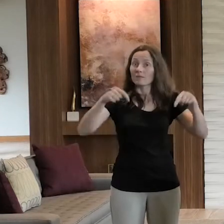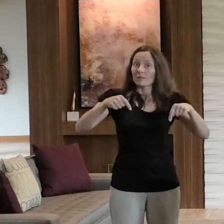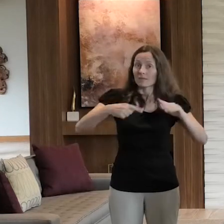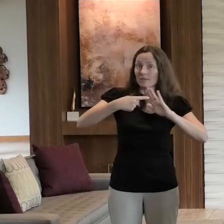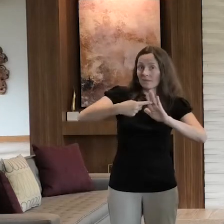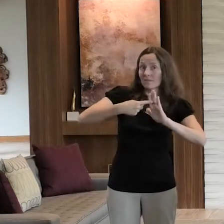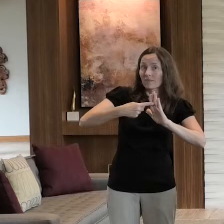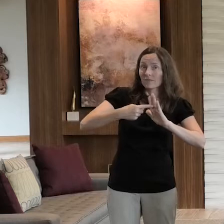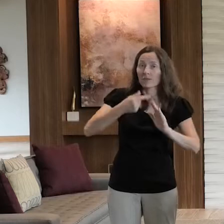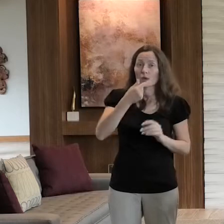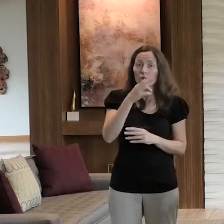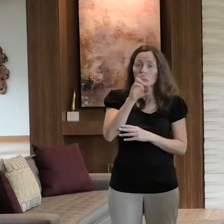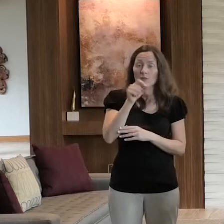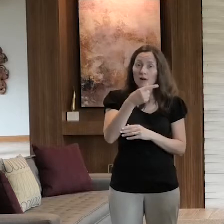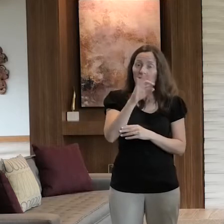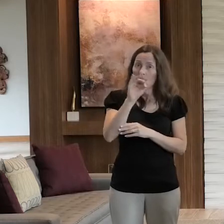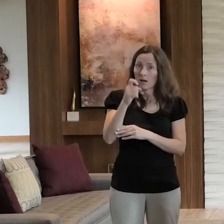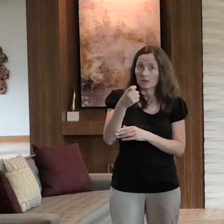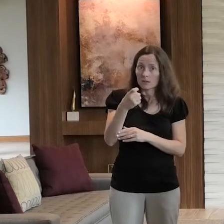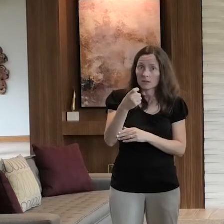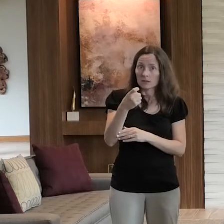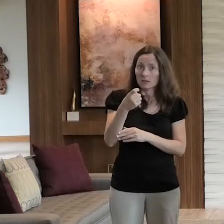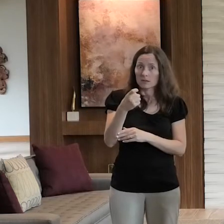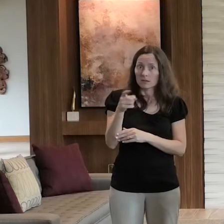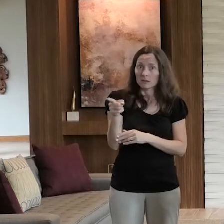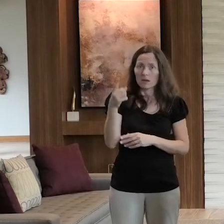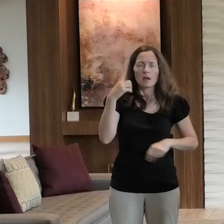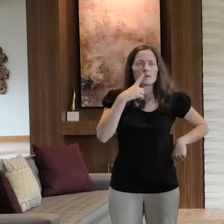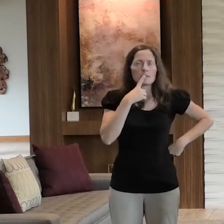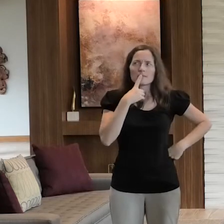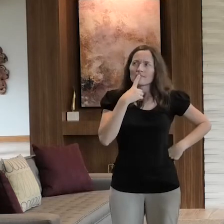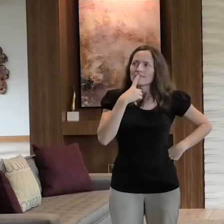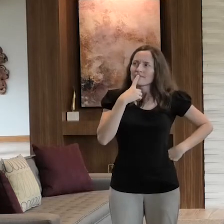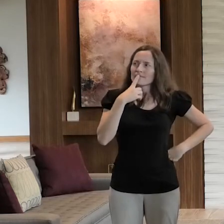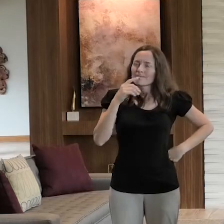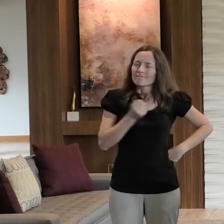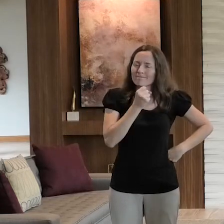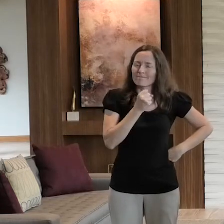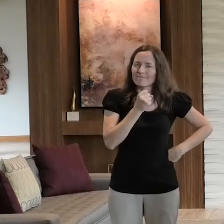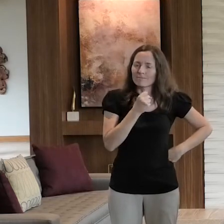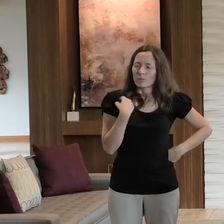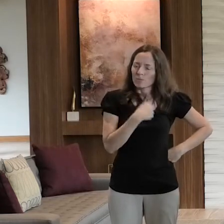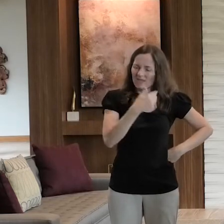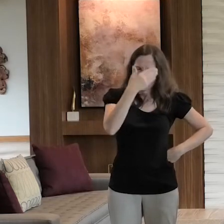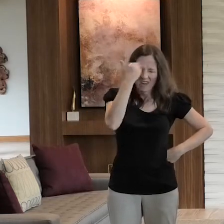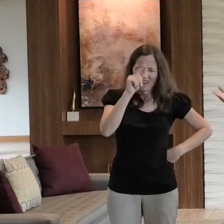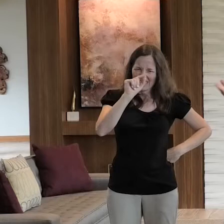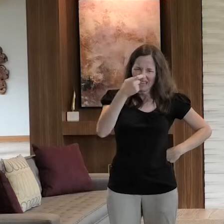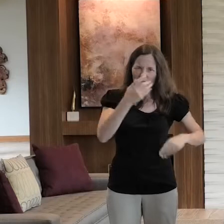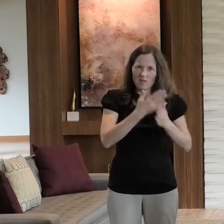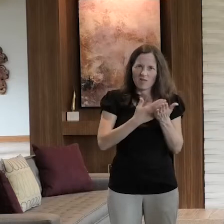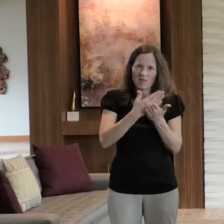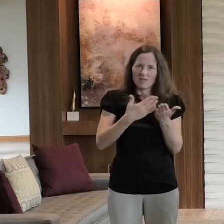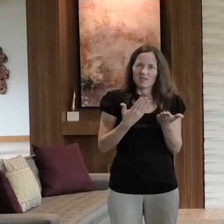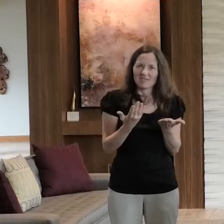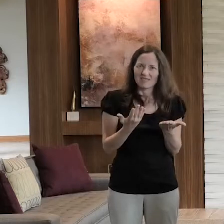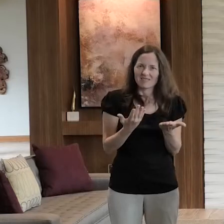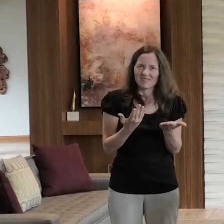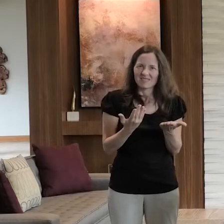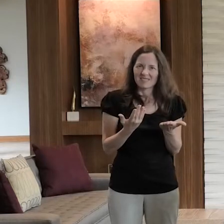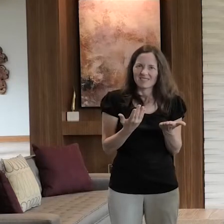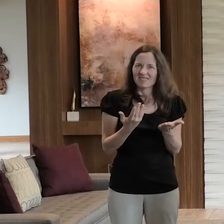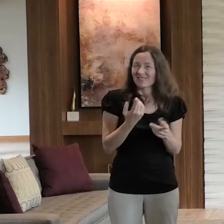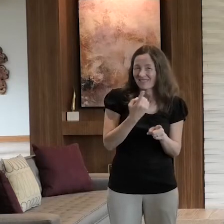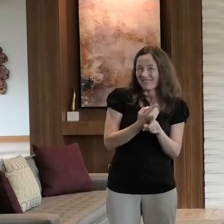Greg Fox, going, right, damn it, we forgot that. Right? And he would always come, as Jessica and I